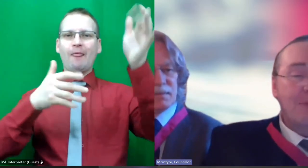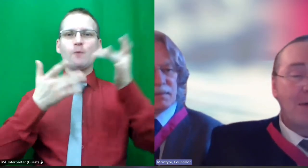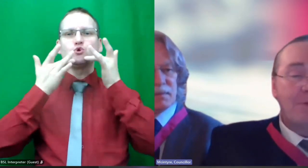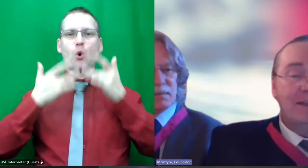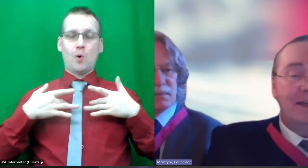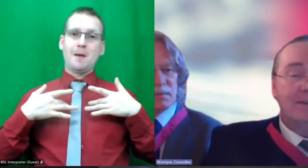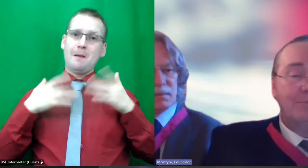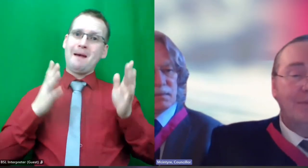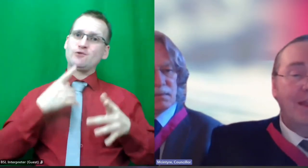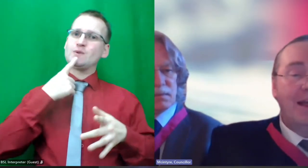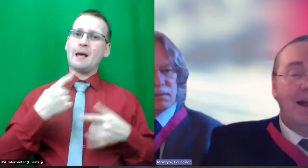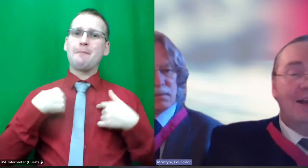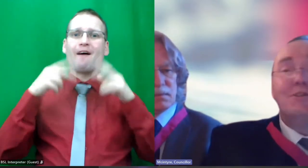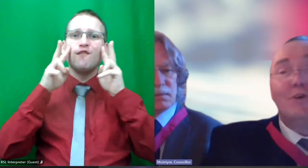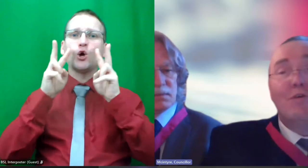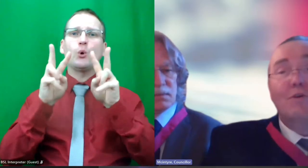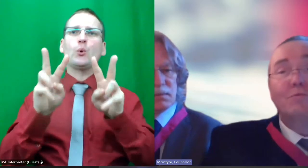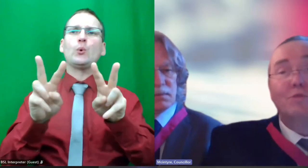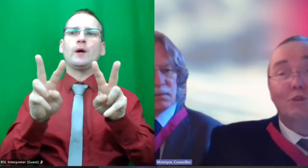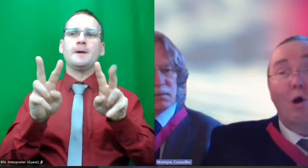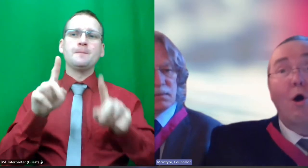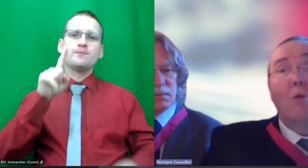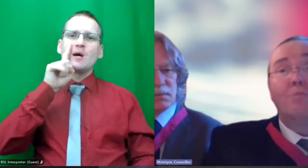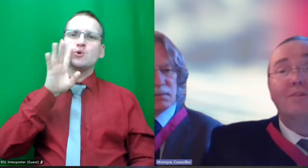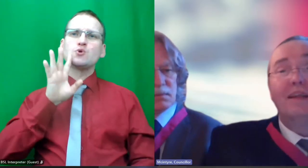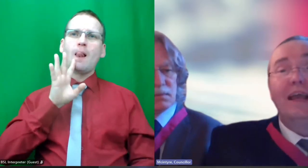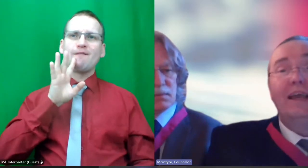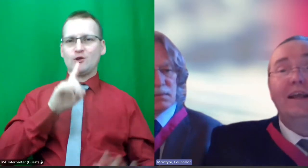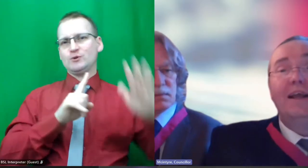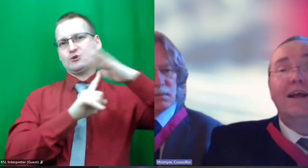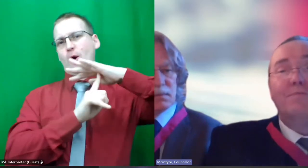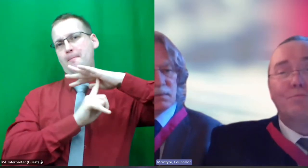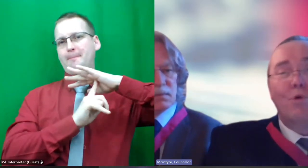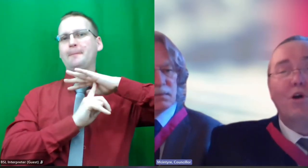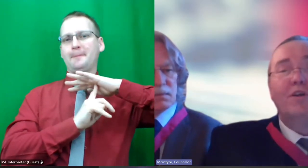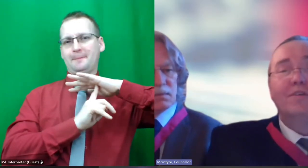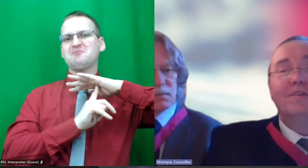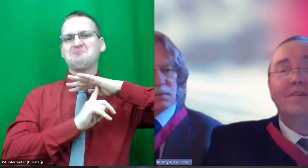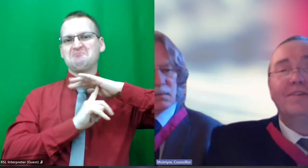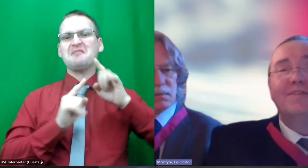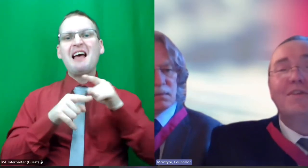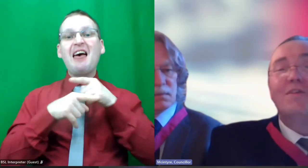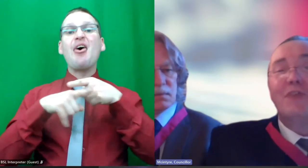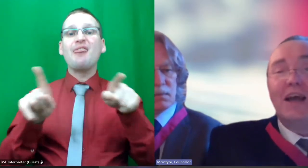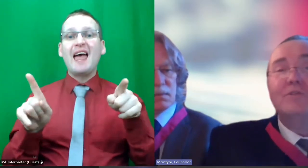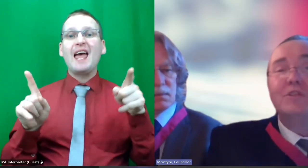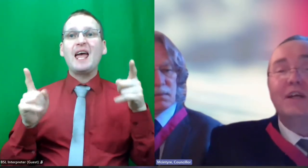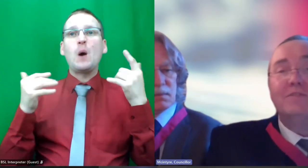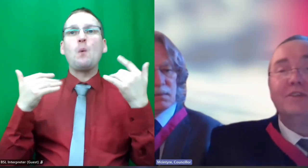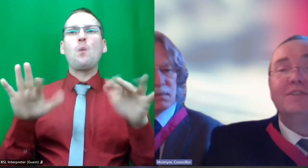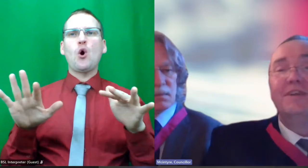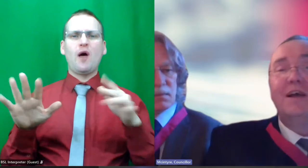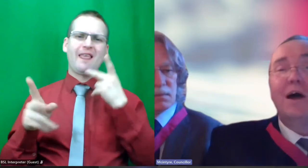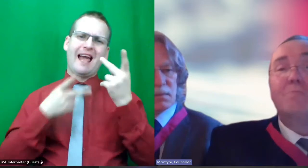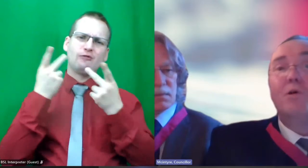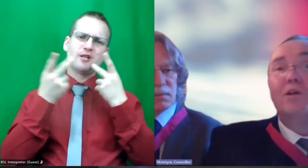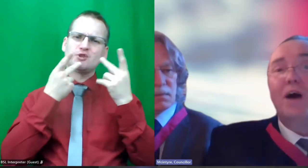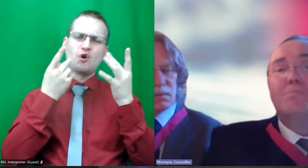say, in my opinion, Salford was top. They were the Carol